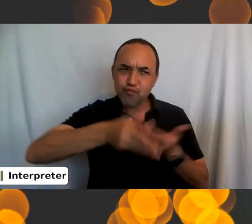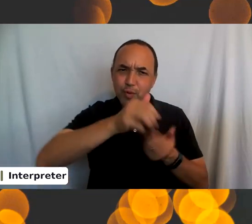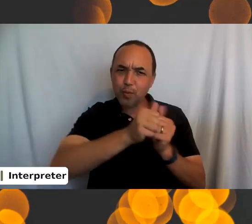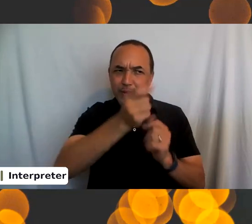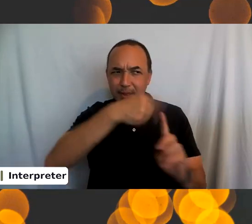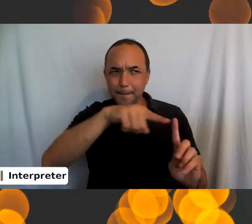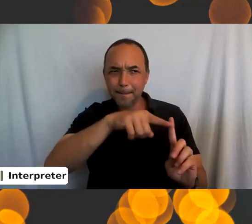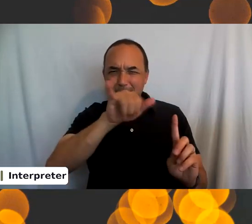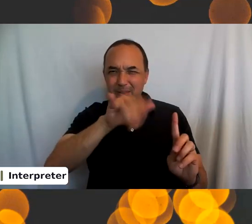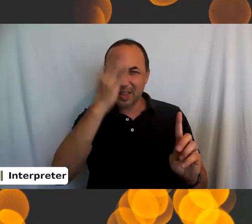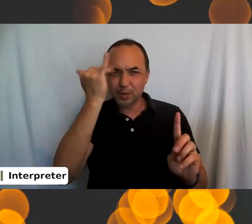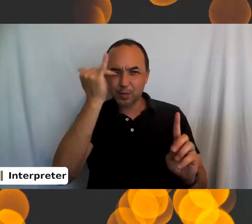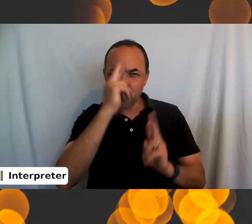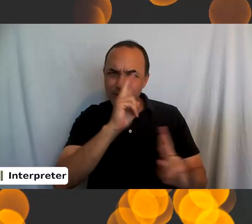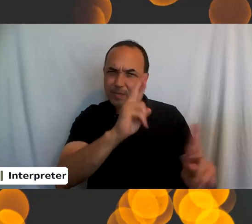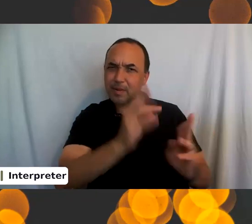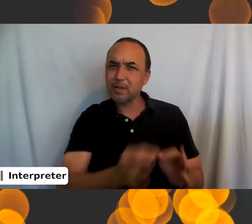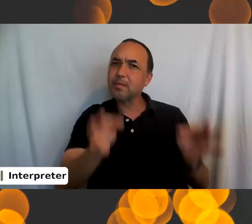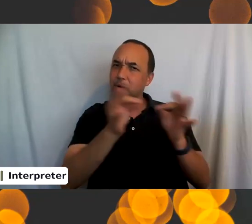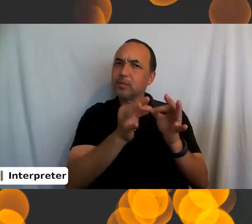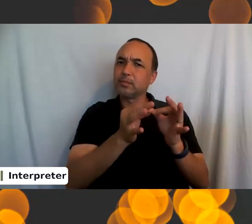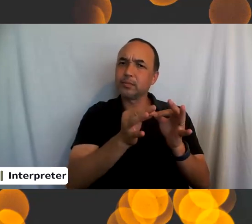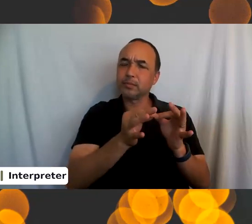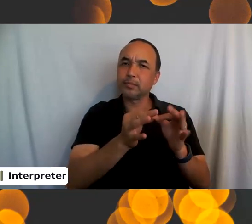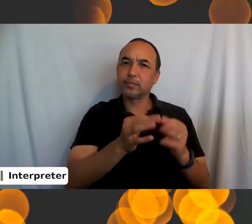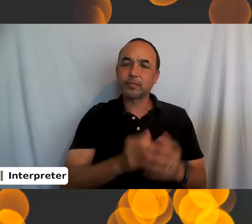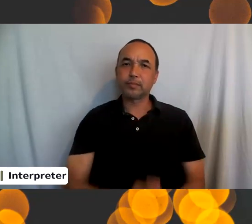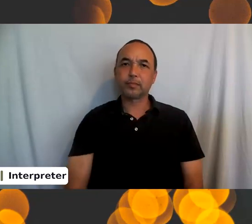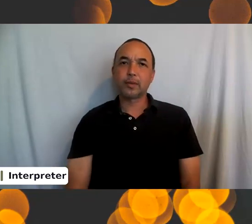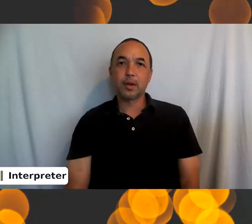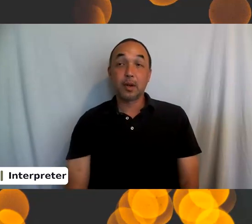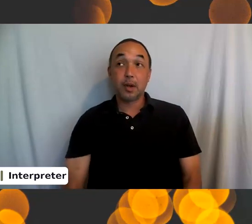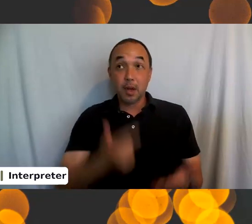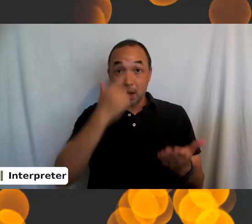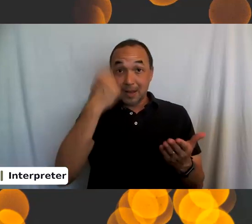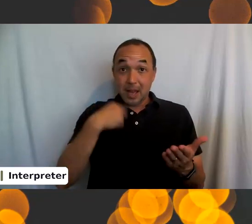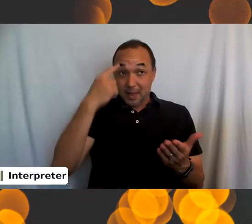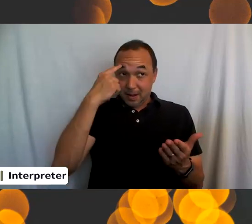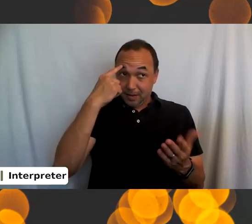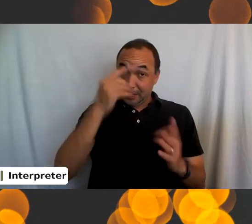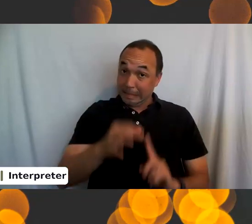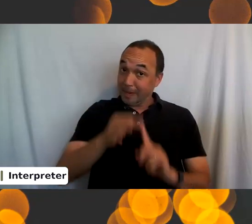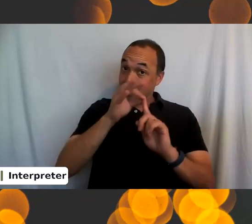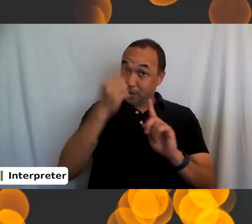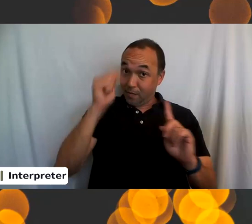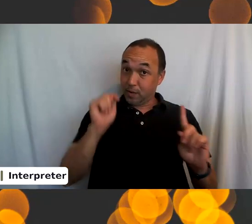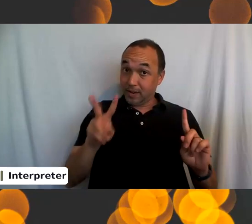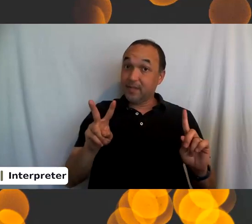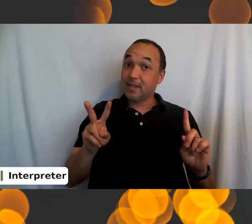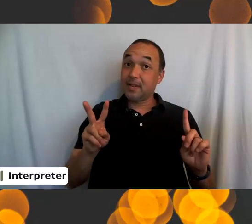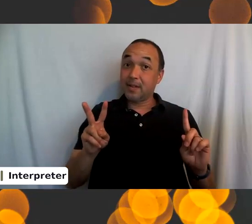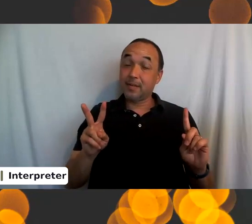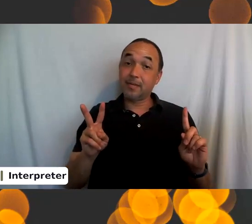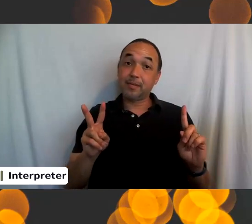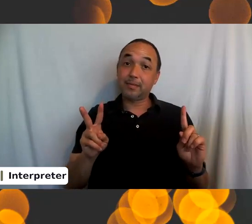such a big deal to me, because I think that, especially paranormal television, which I'm a very big part of,